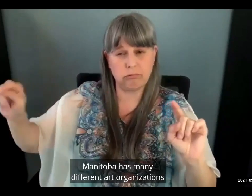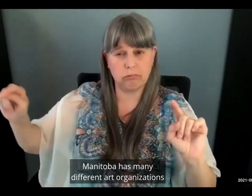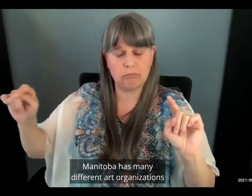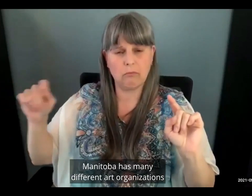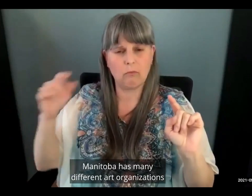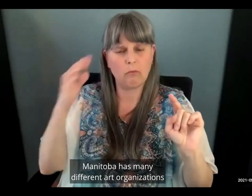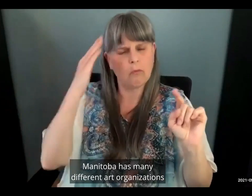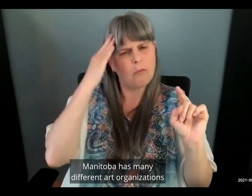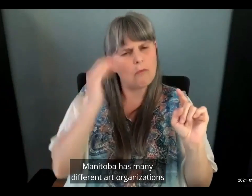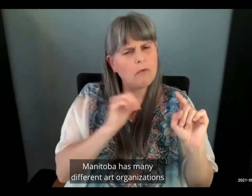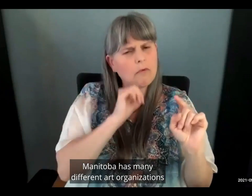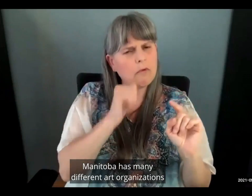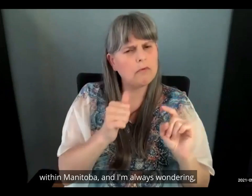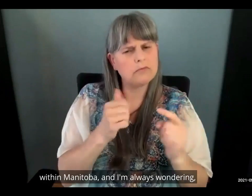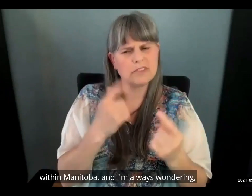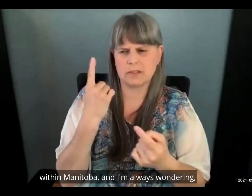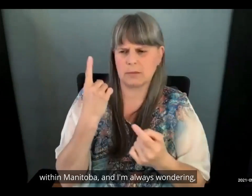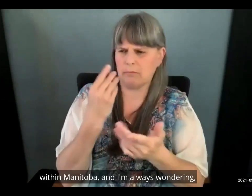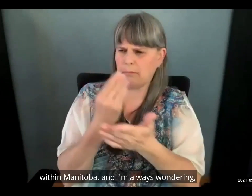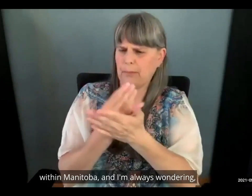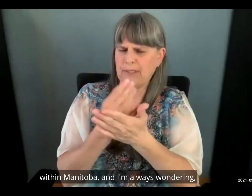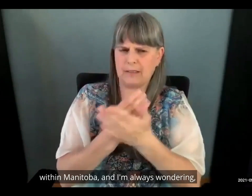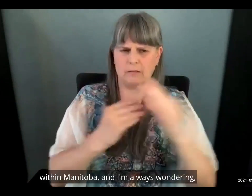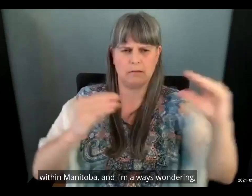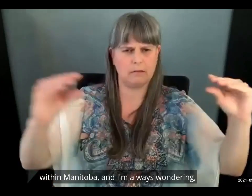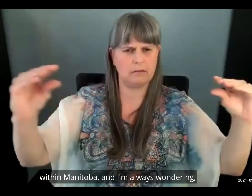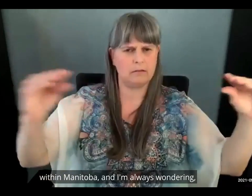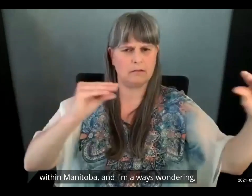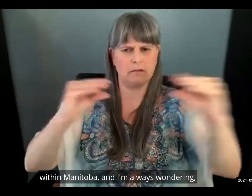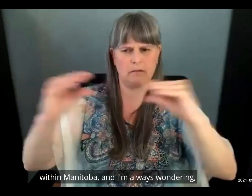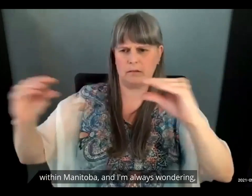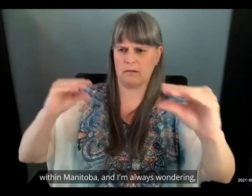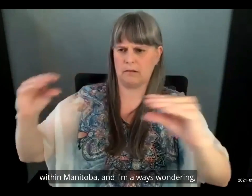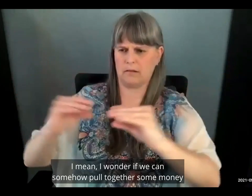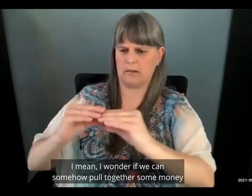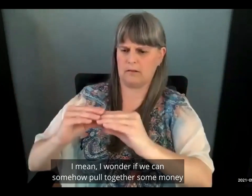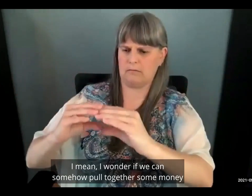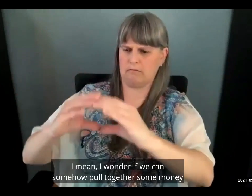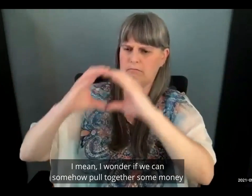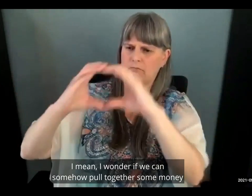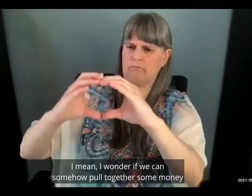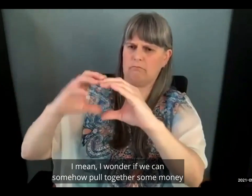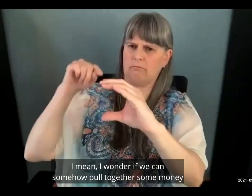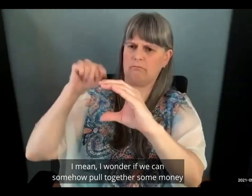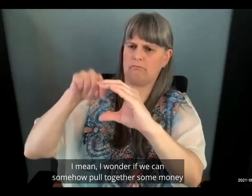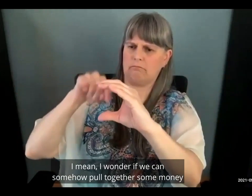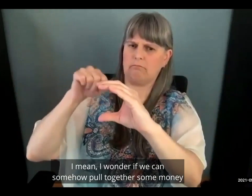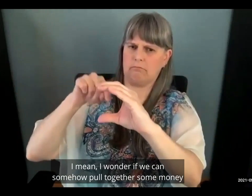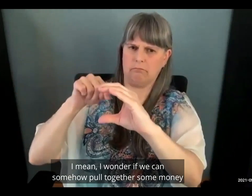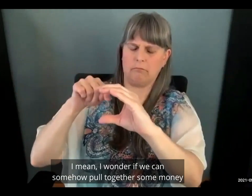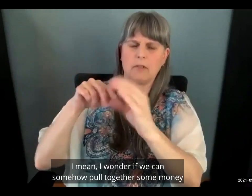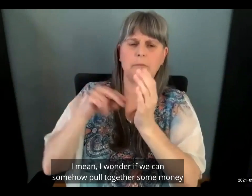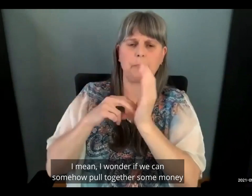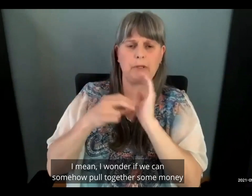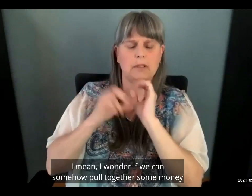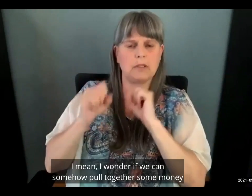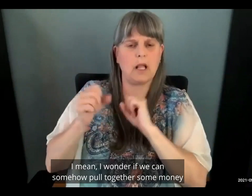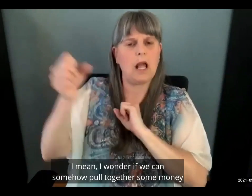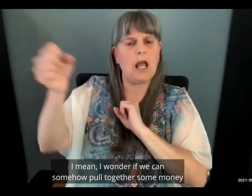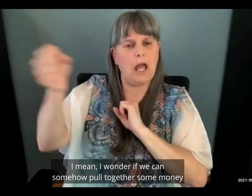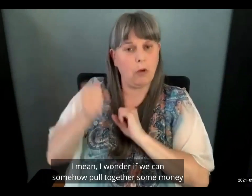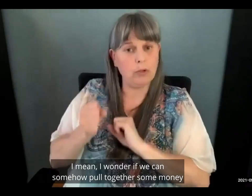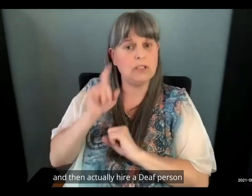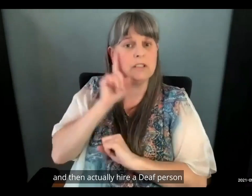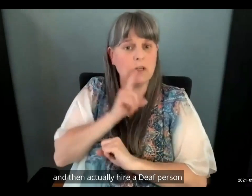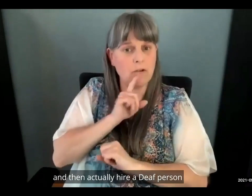art organizations within Manitoba. And I'm always wondering, I mean, I wonder if we can somehow pool together some